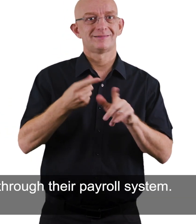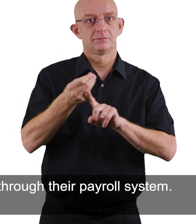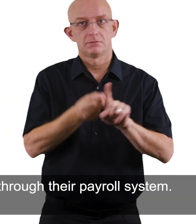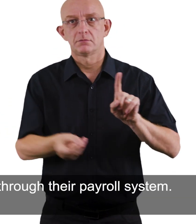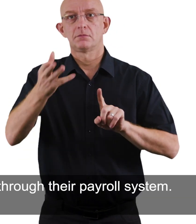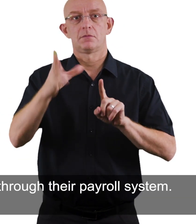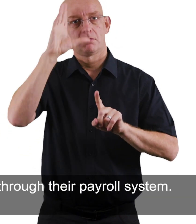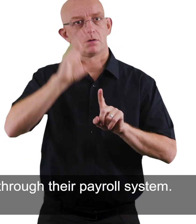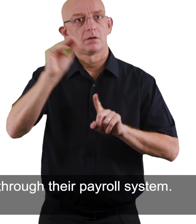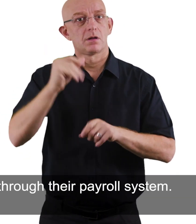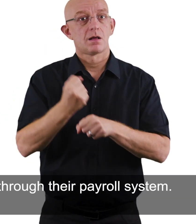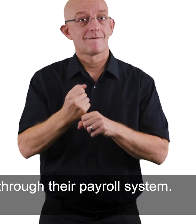system.